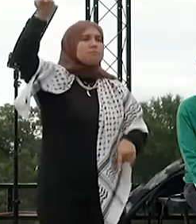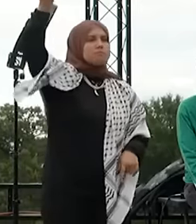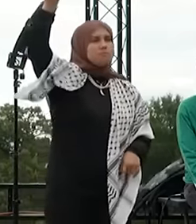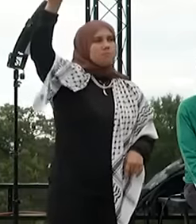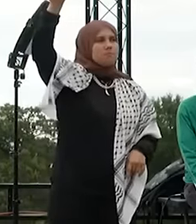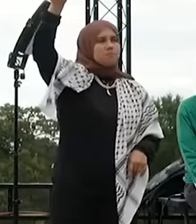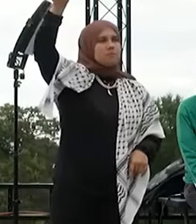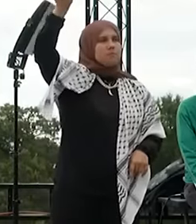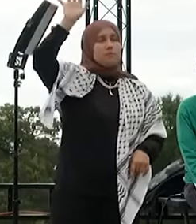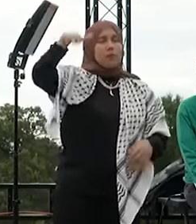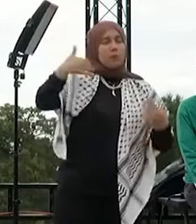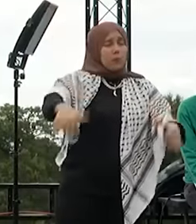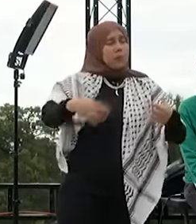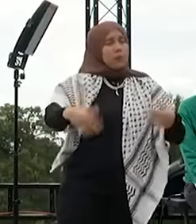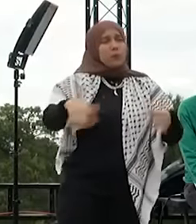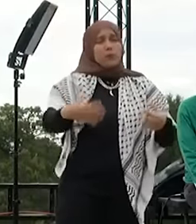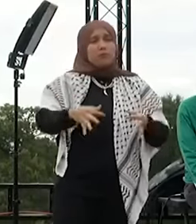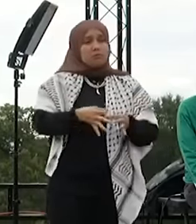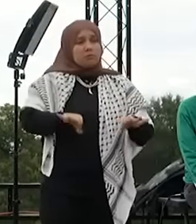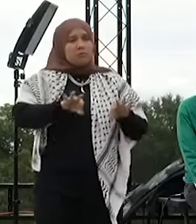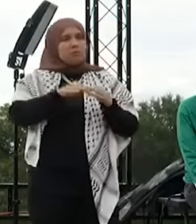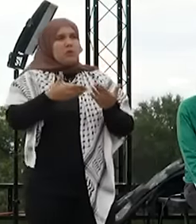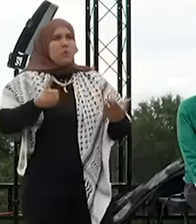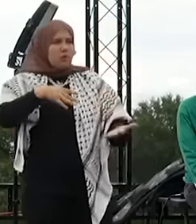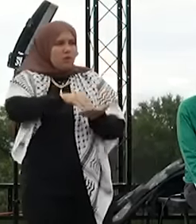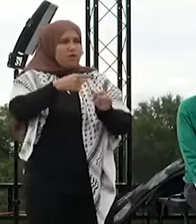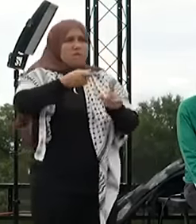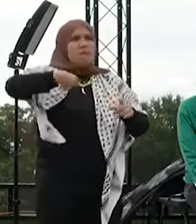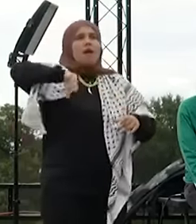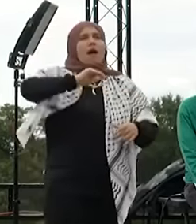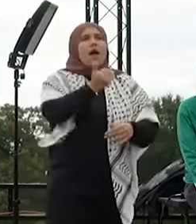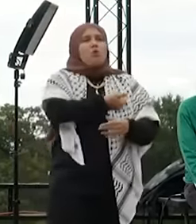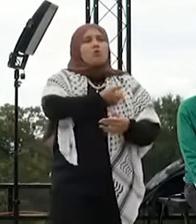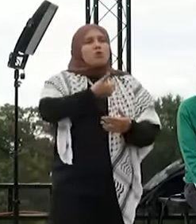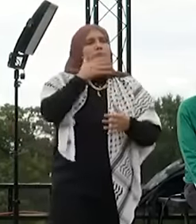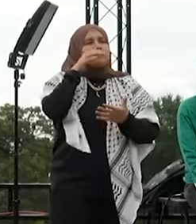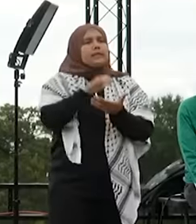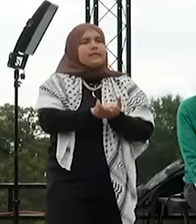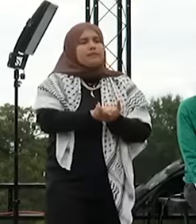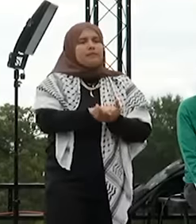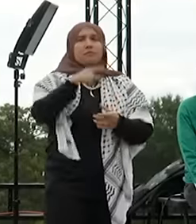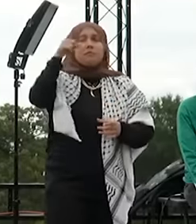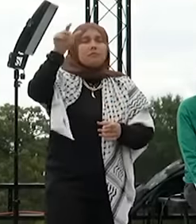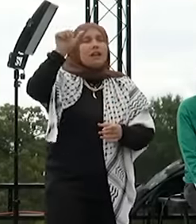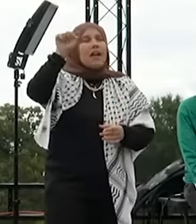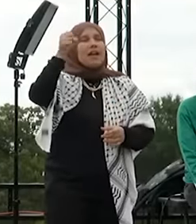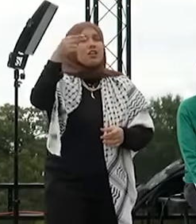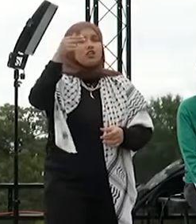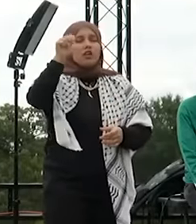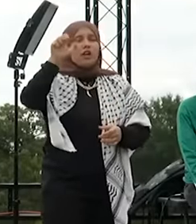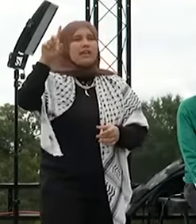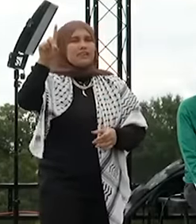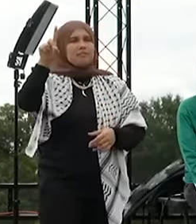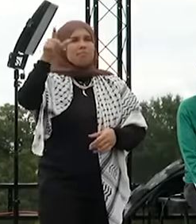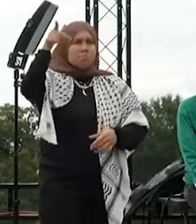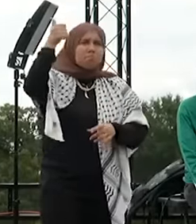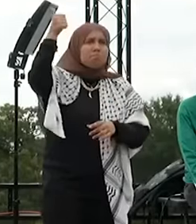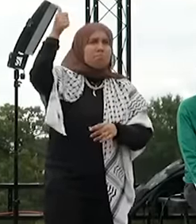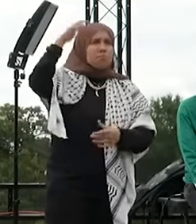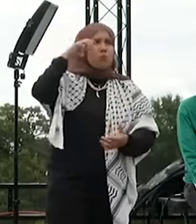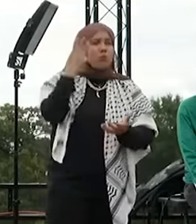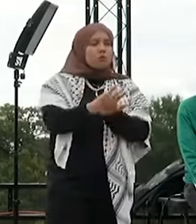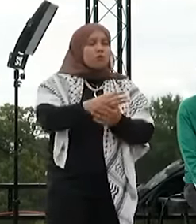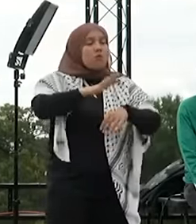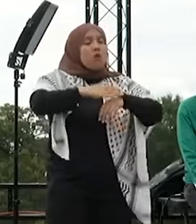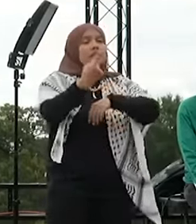most profound things that we learn from our tradition, that He is As-Shaheed, He is the witness. And on the Day of Judgment, there